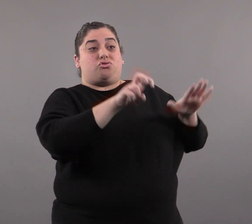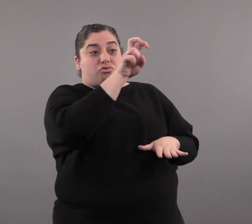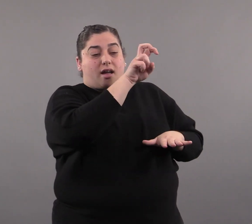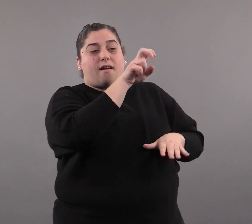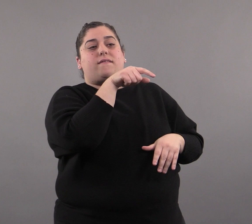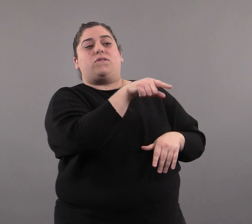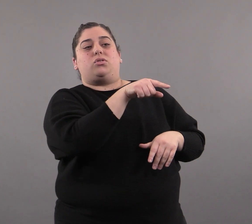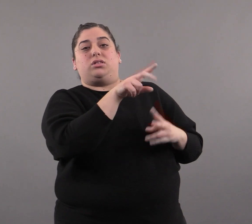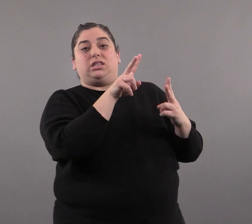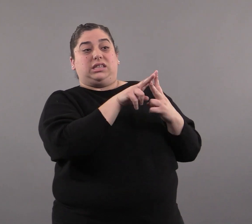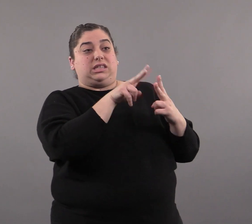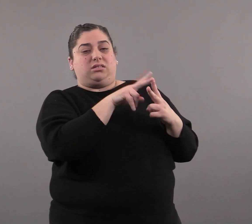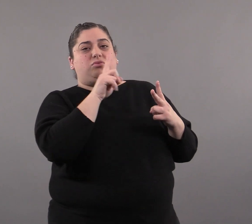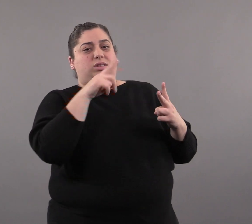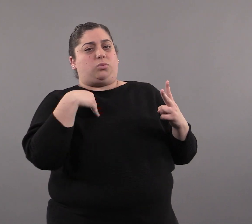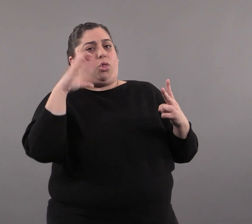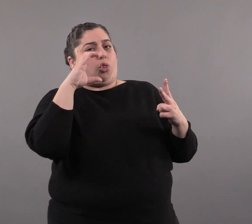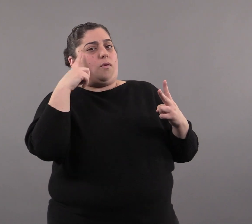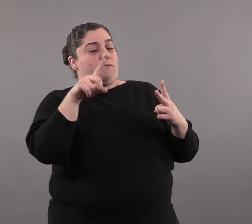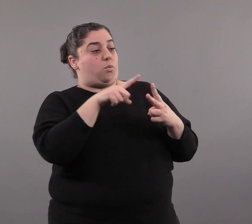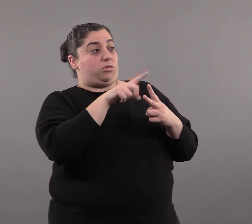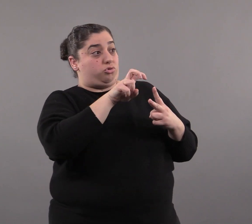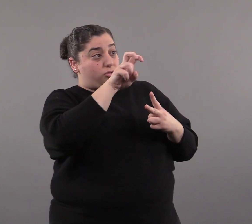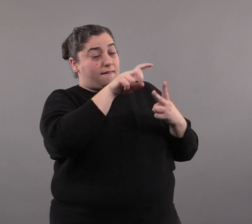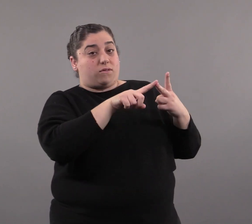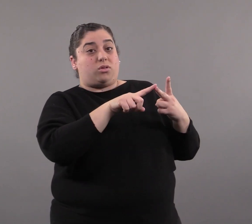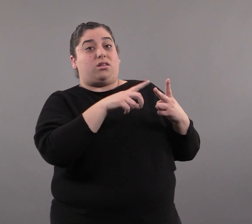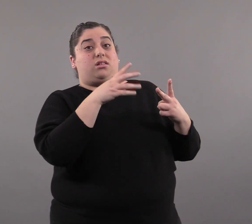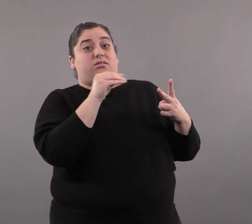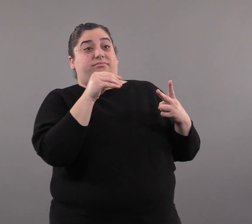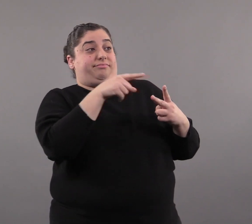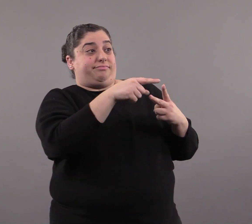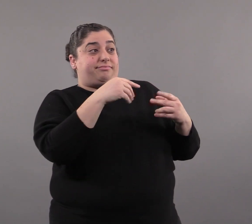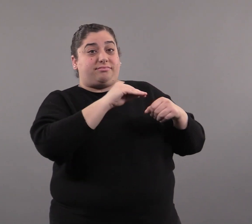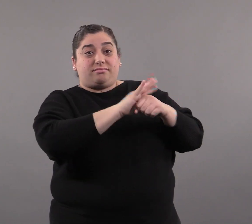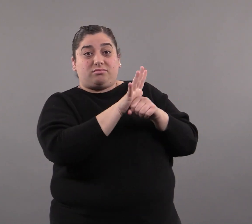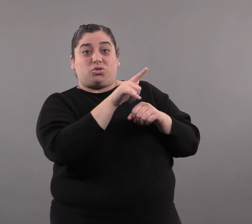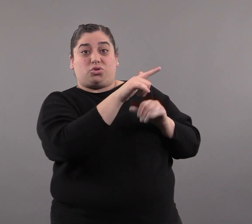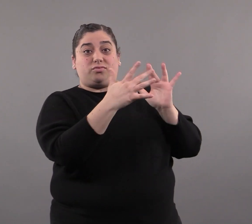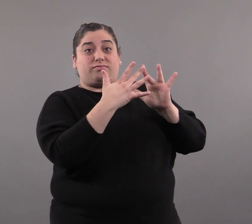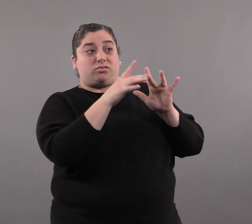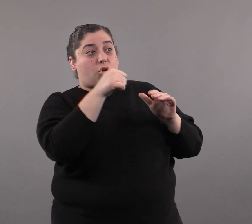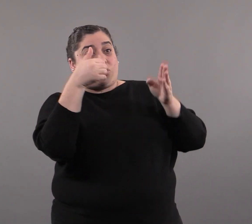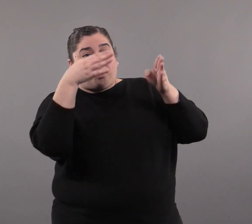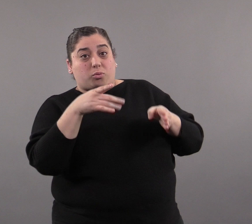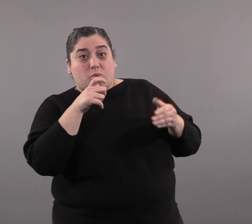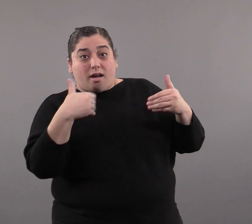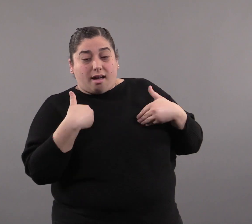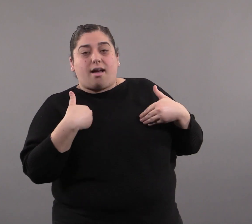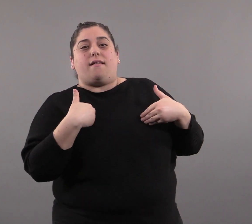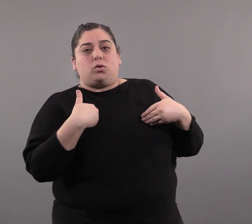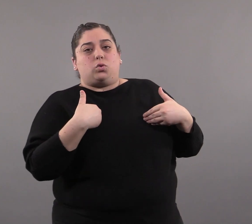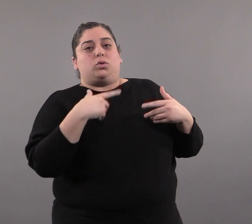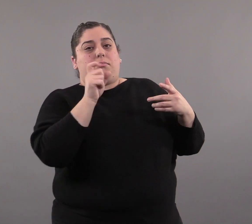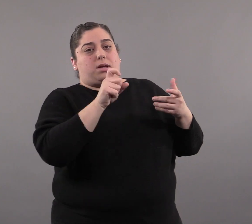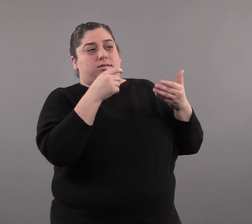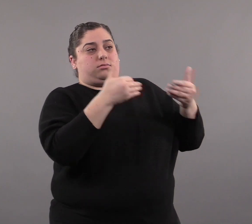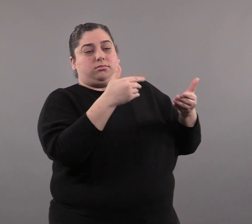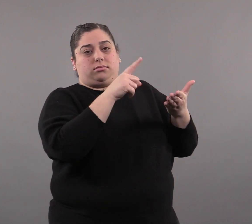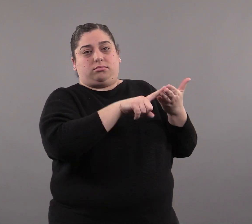two risk factors are associated, then if the individual presents with respiratory distress, again, providers should think